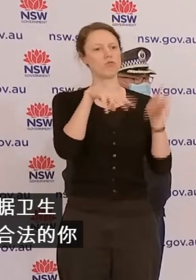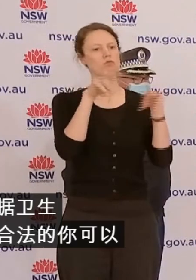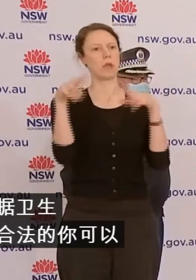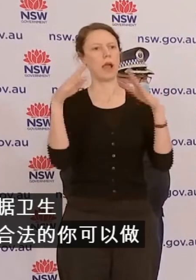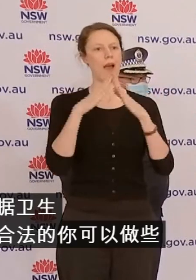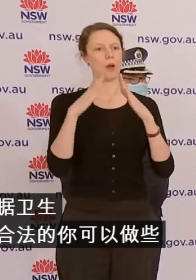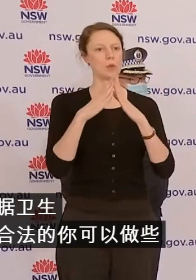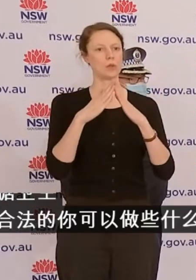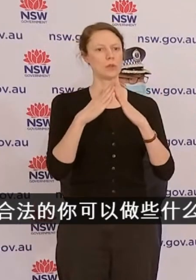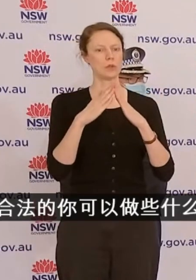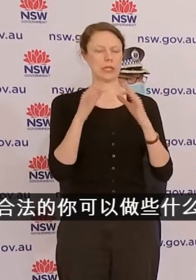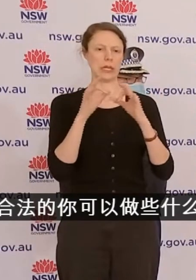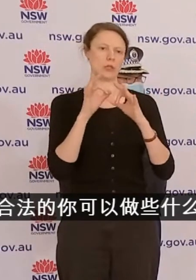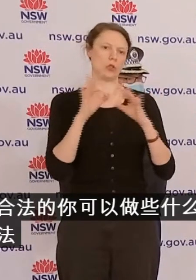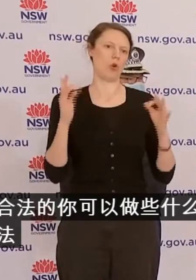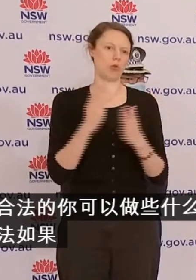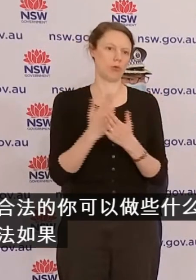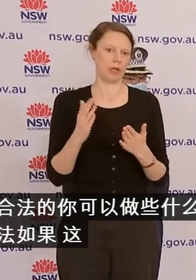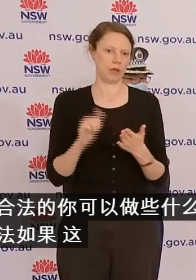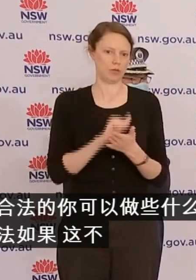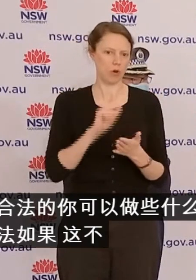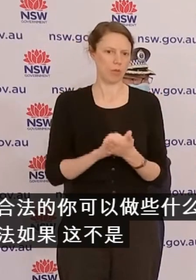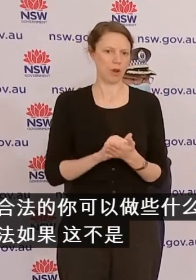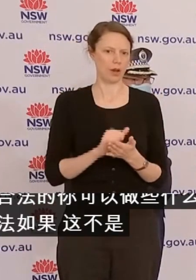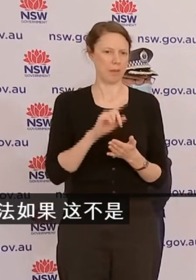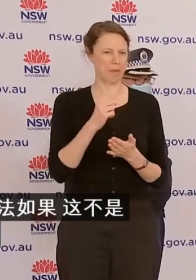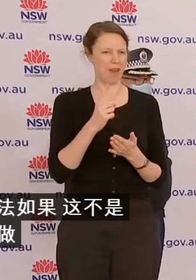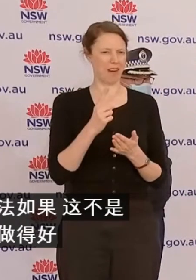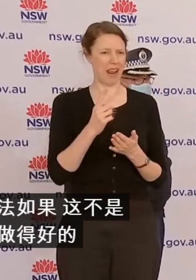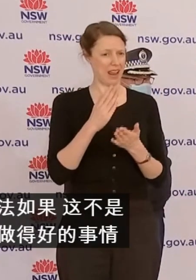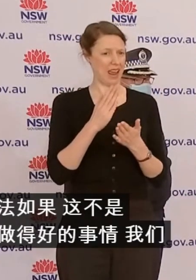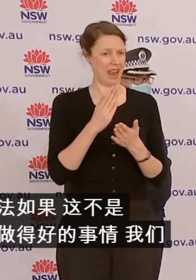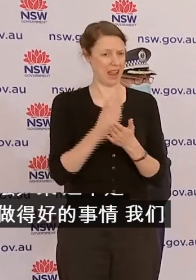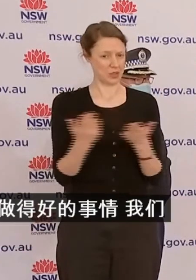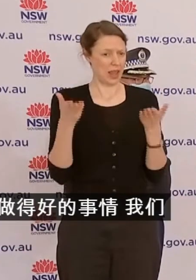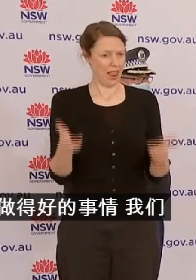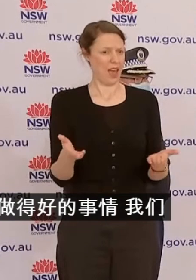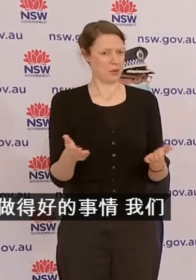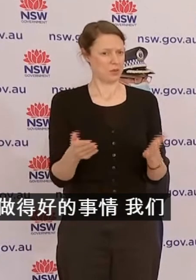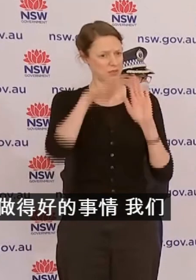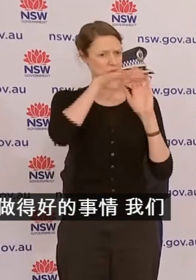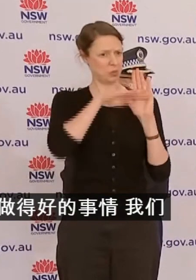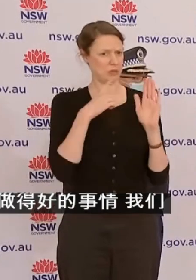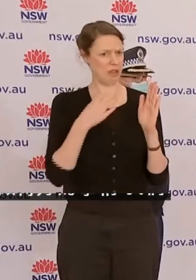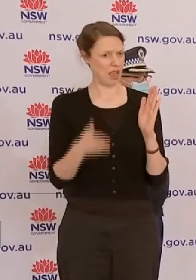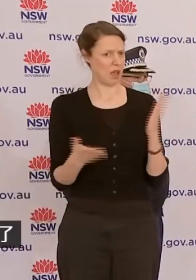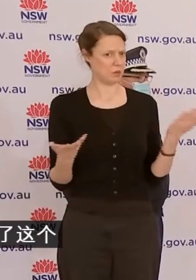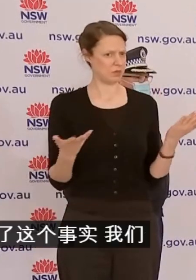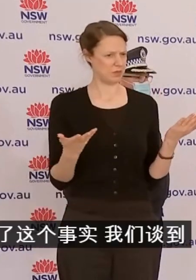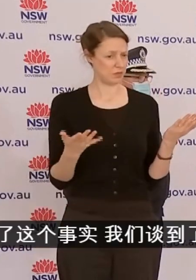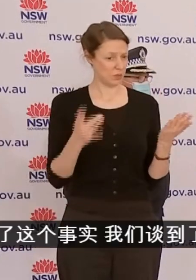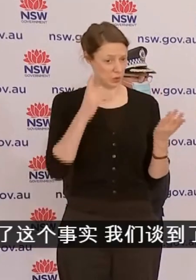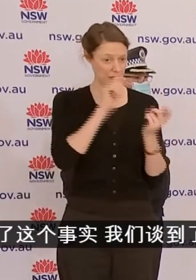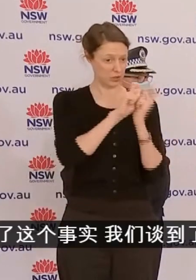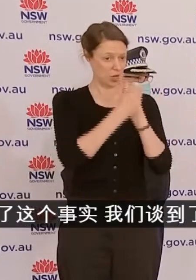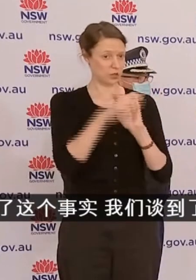legal. What can you do to make it illegal if that's not something that you want people to do? Well, we talked about that yesterday and the day before, and we